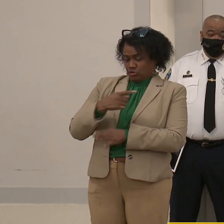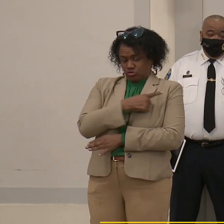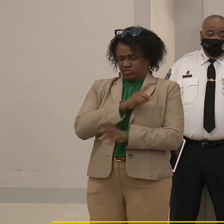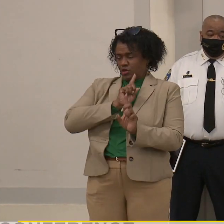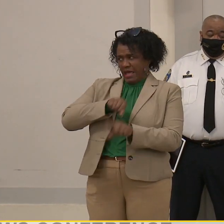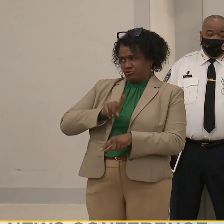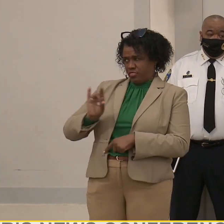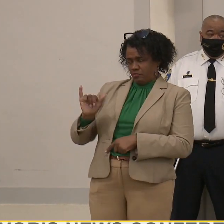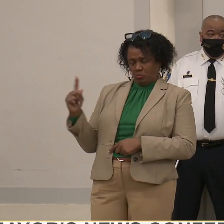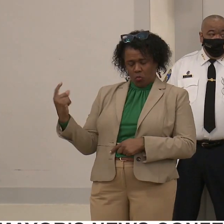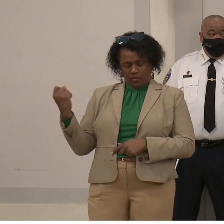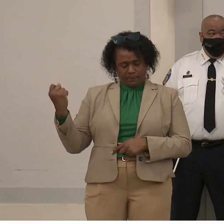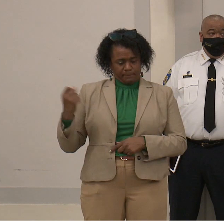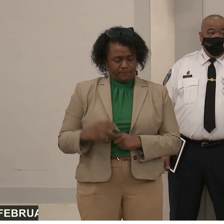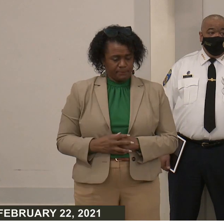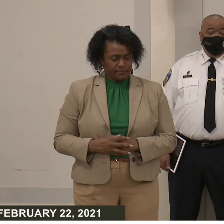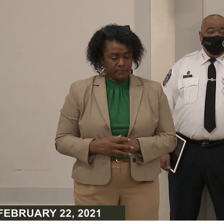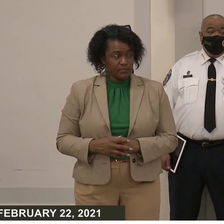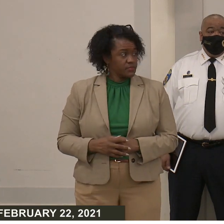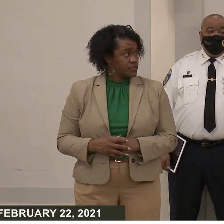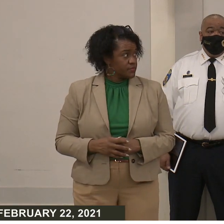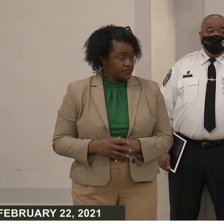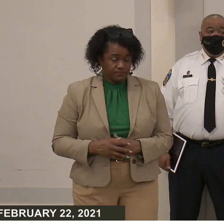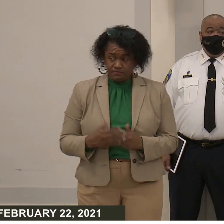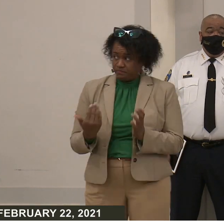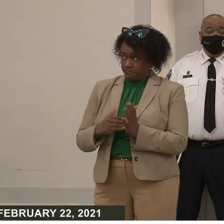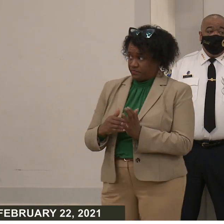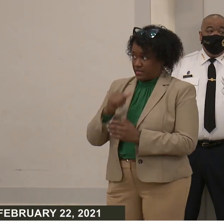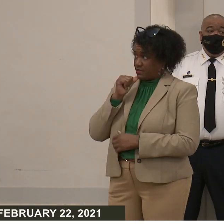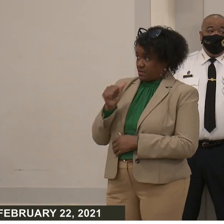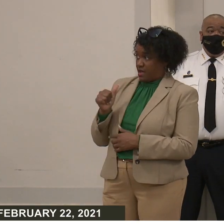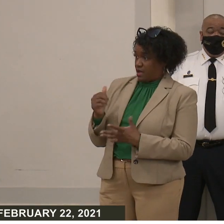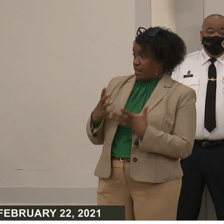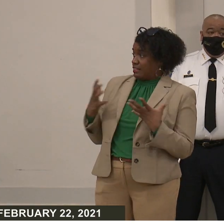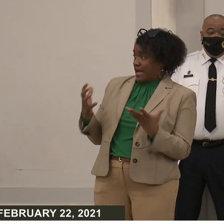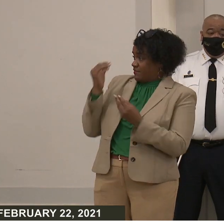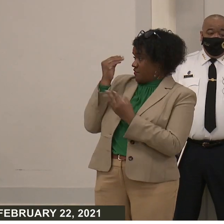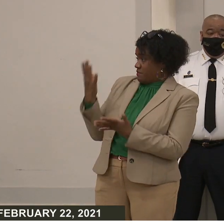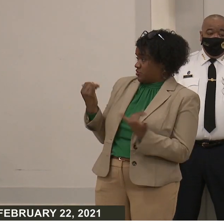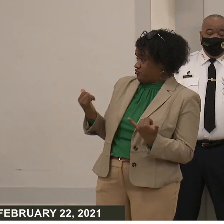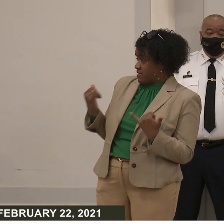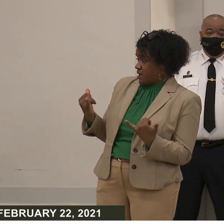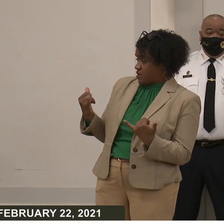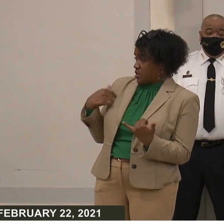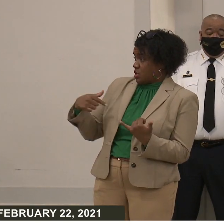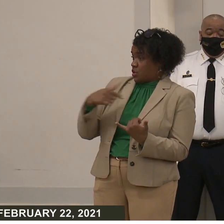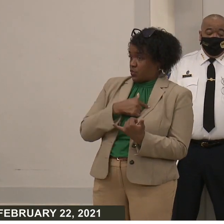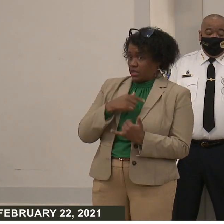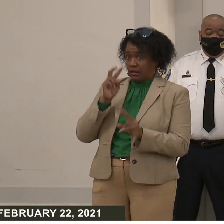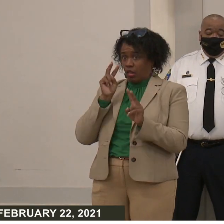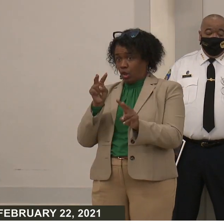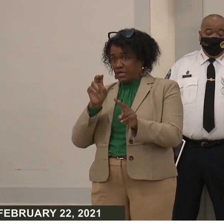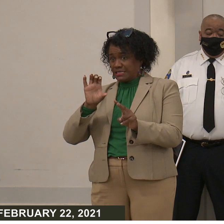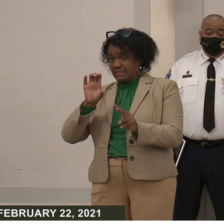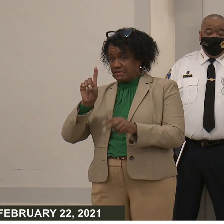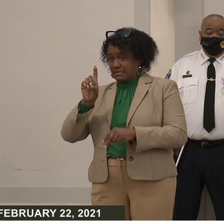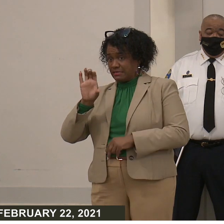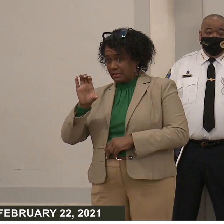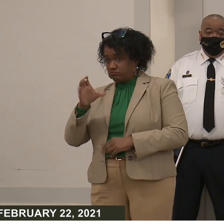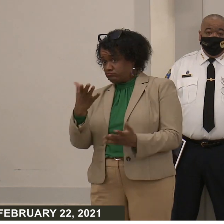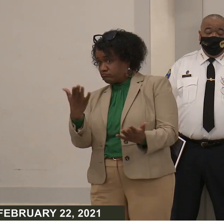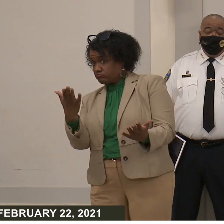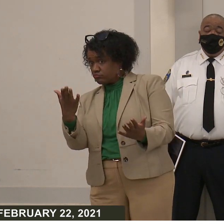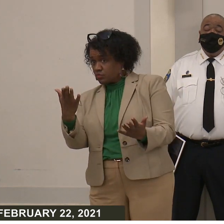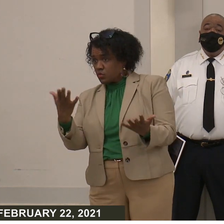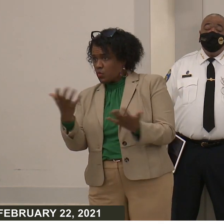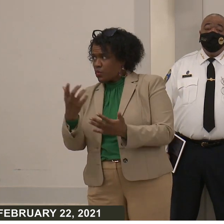you. Yeah, so I mean, again, there's not enough information to know yet. We look to the CDC for guidance, and I know that's